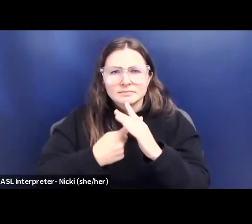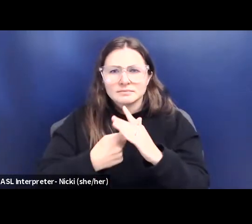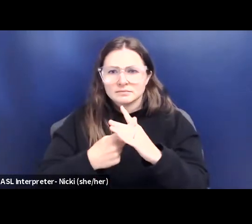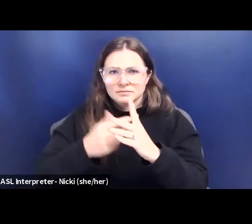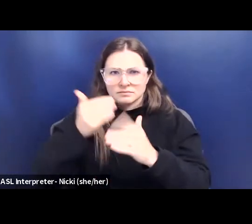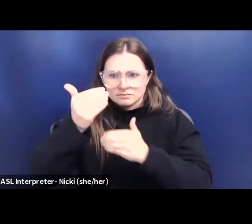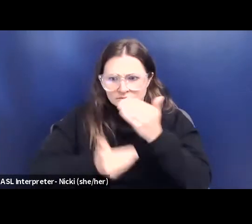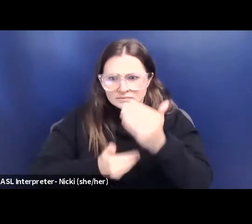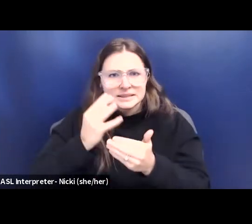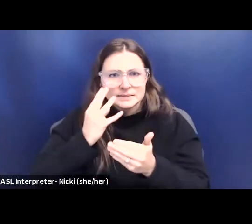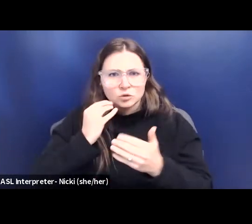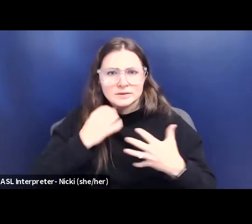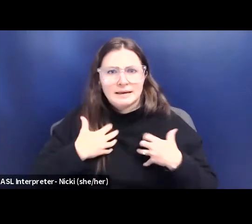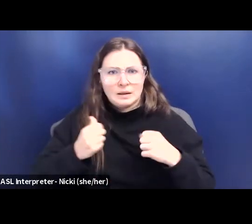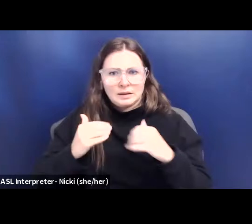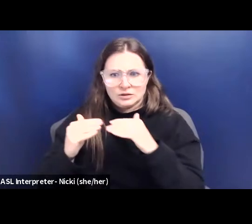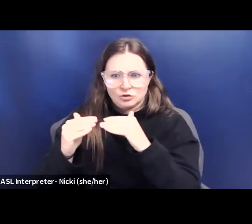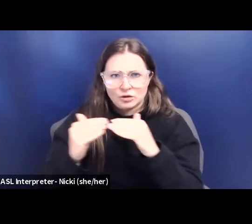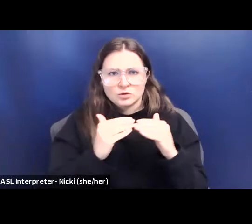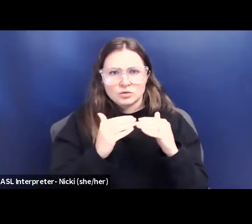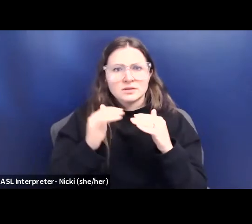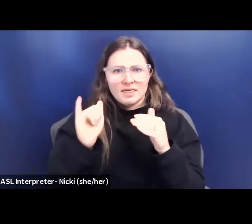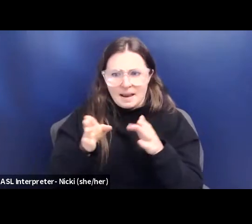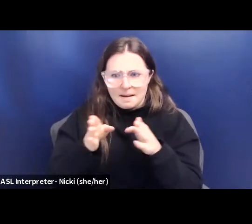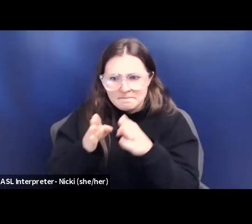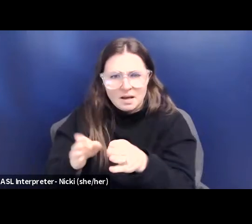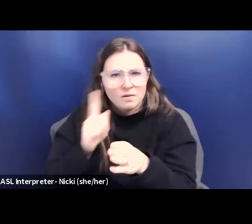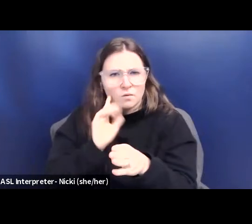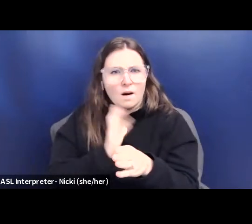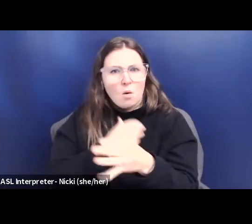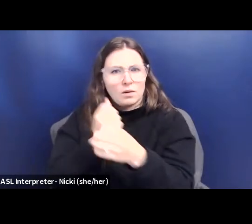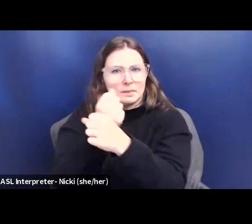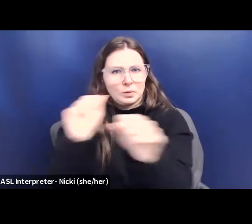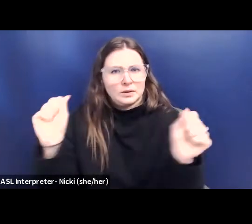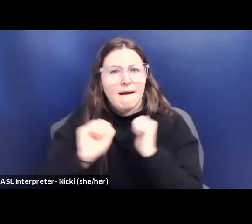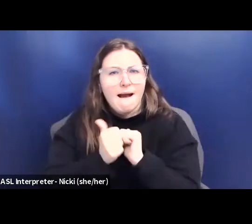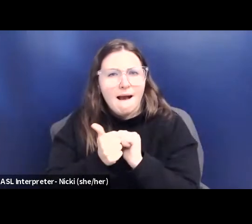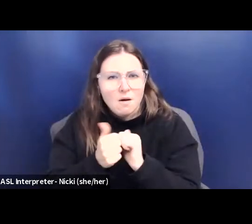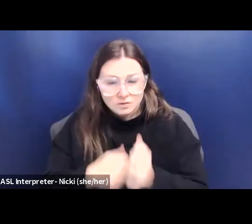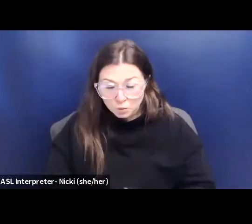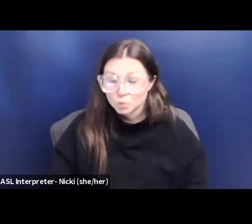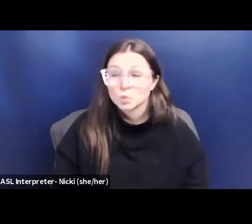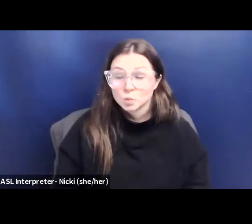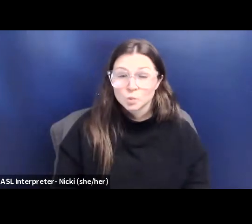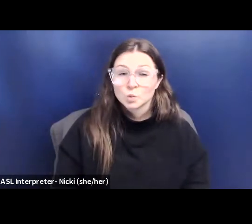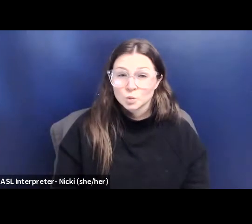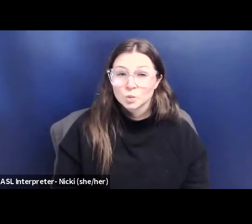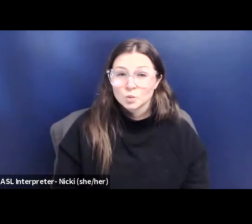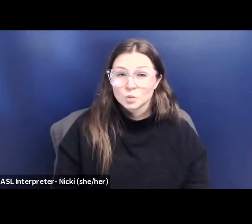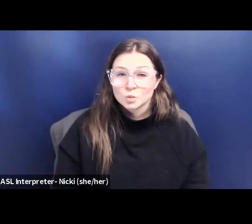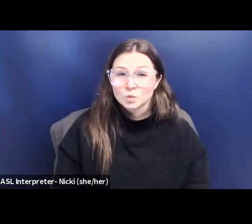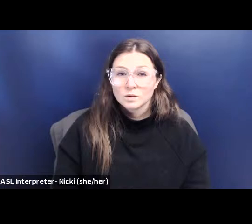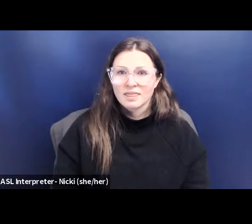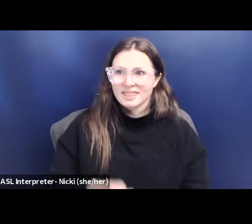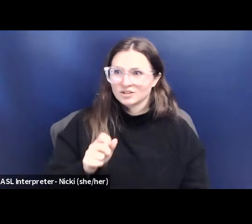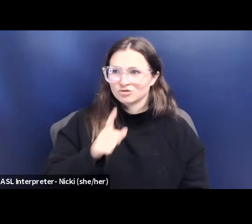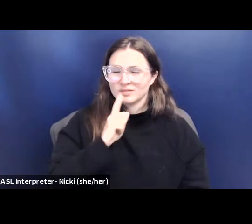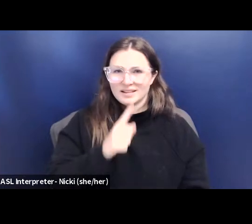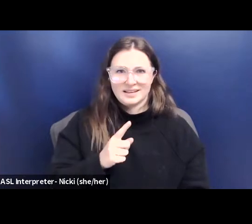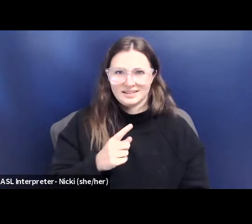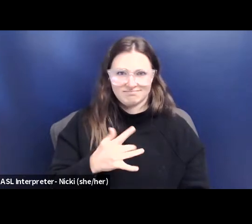liberation? I love this question. I think it's at the heart of a lot of what my work grapples